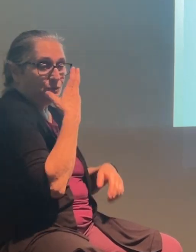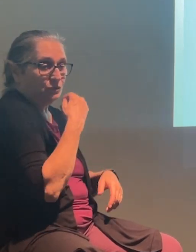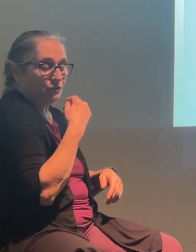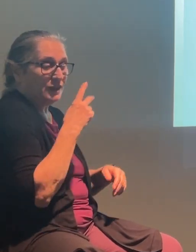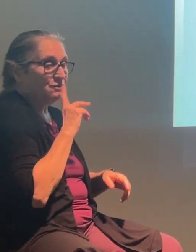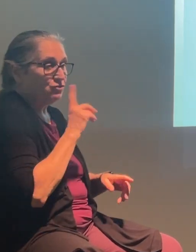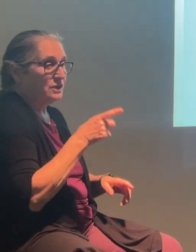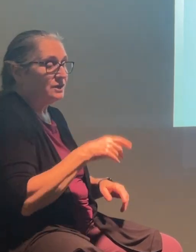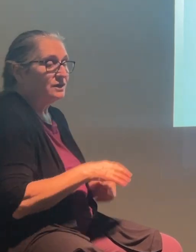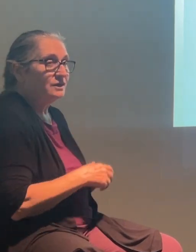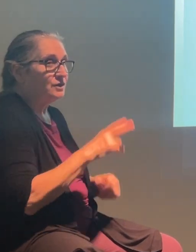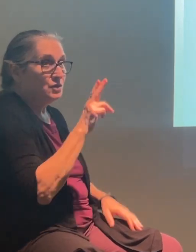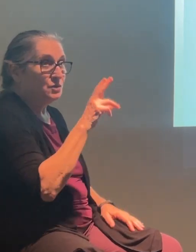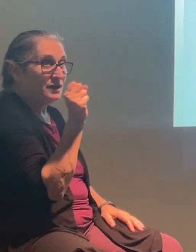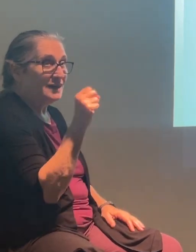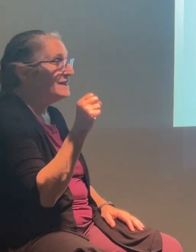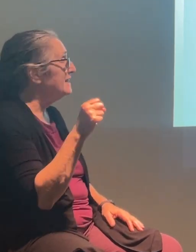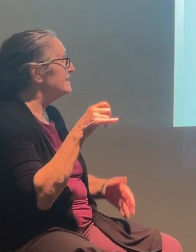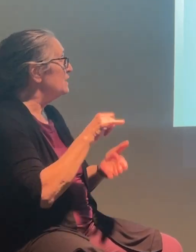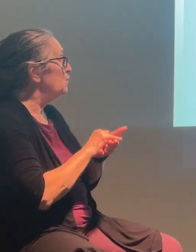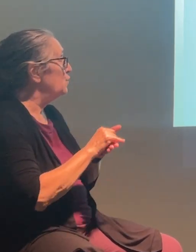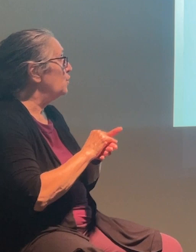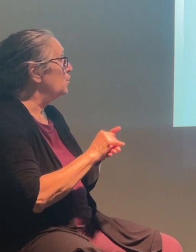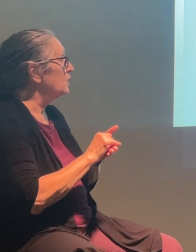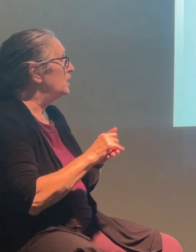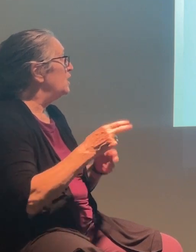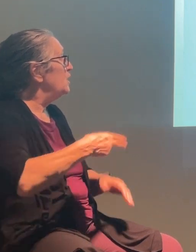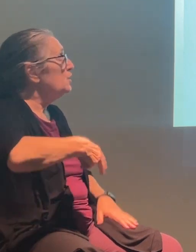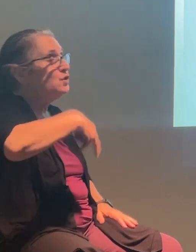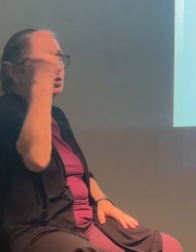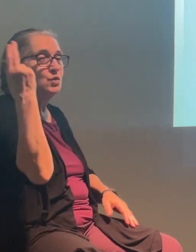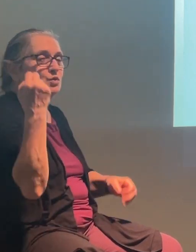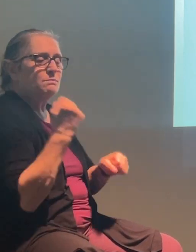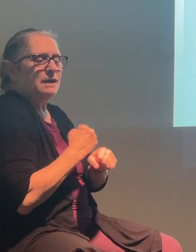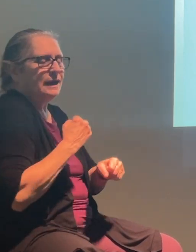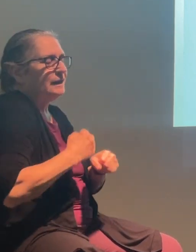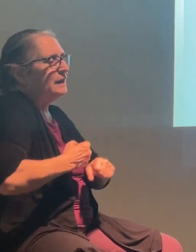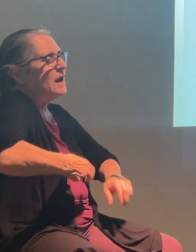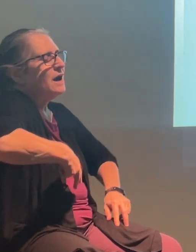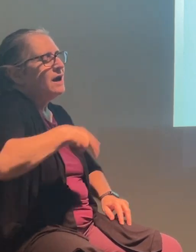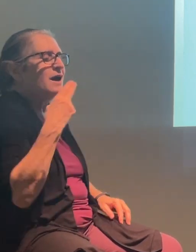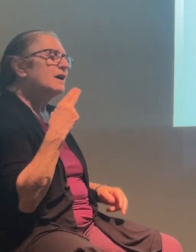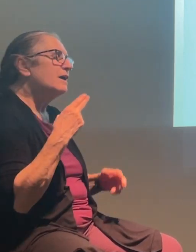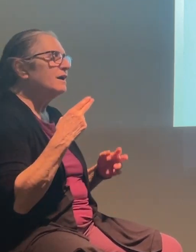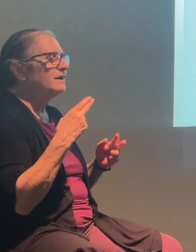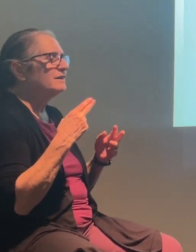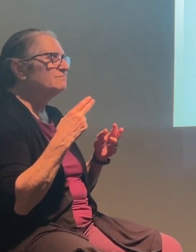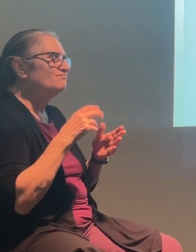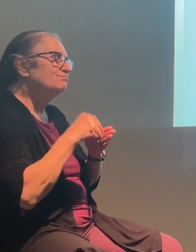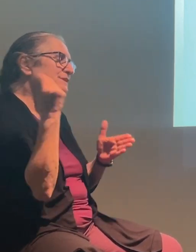the US, especially New York, huge manufacturer of very high-end jewelry, as good as Paris or